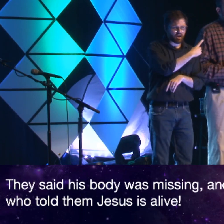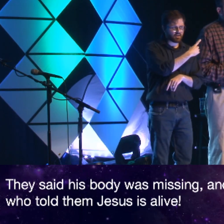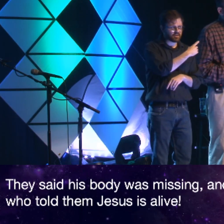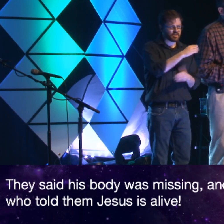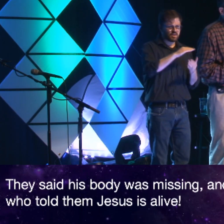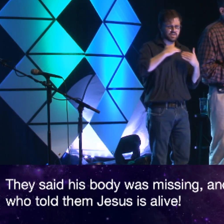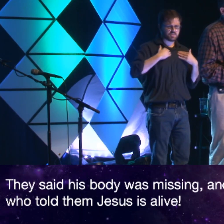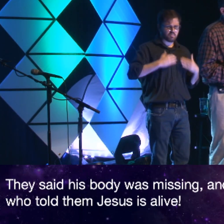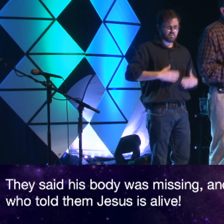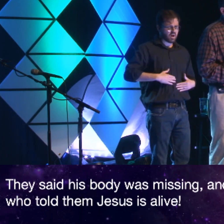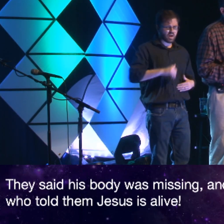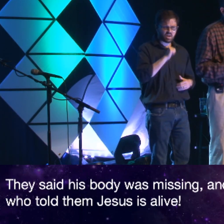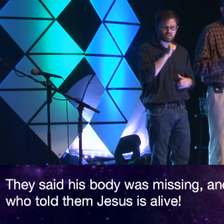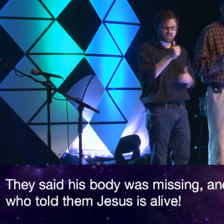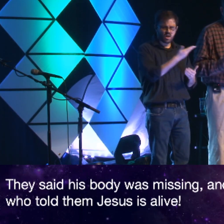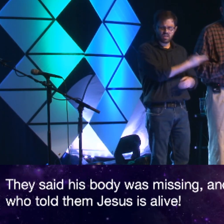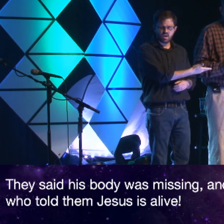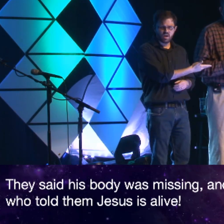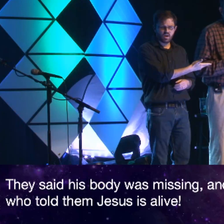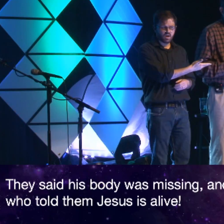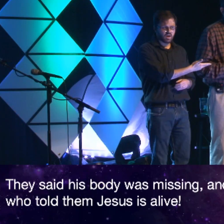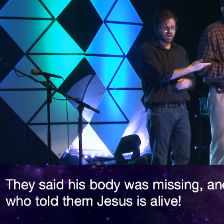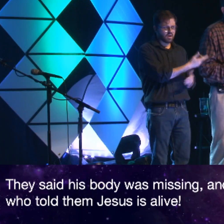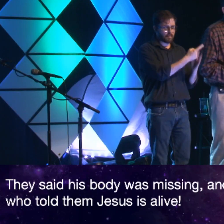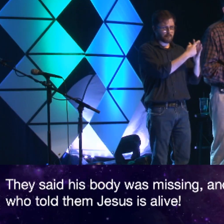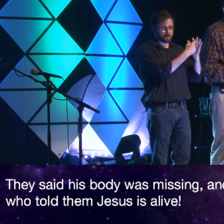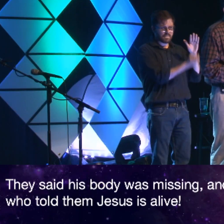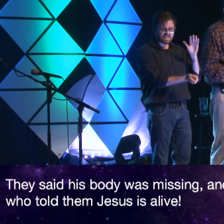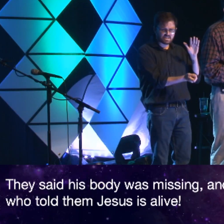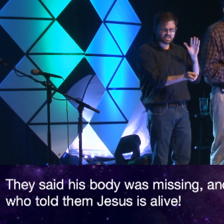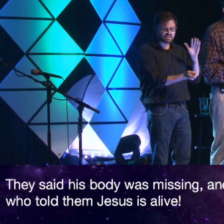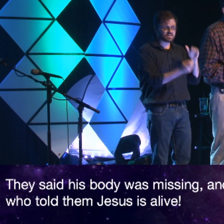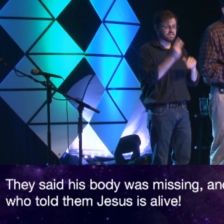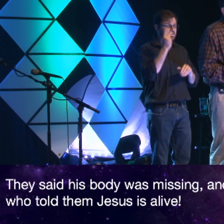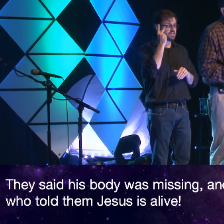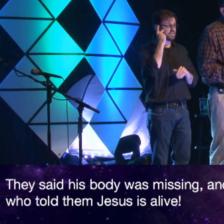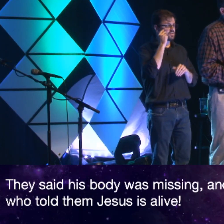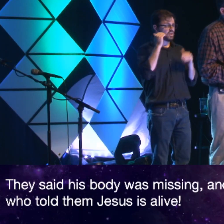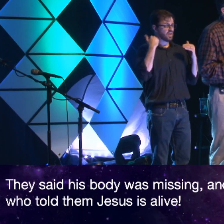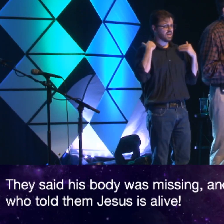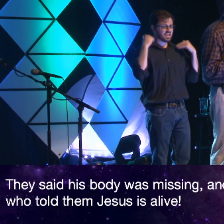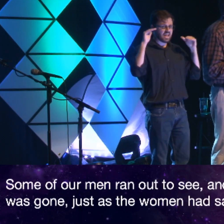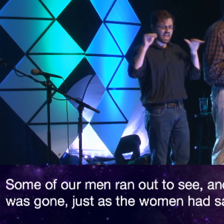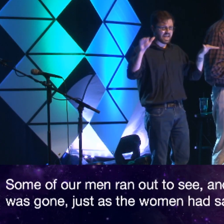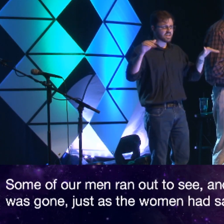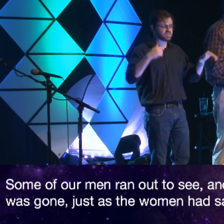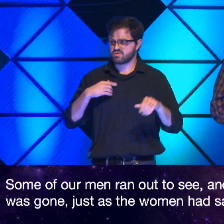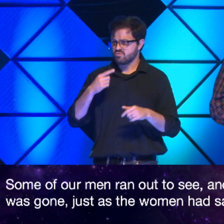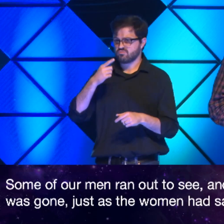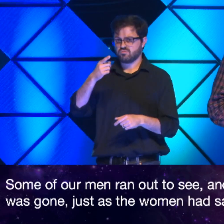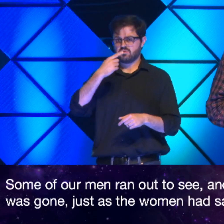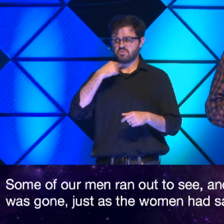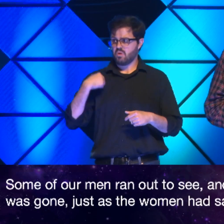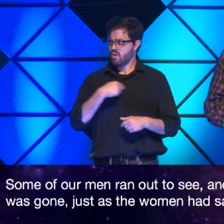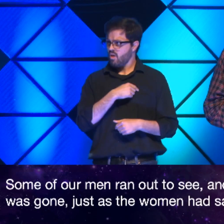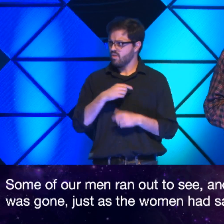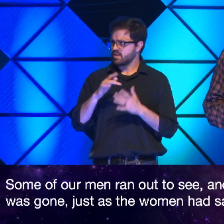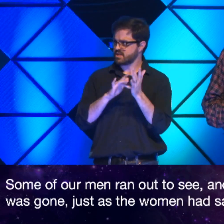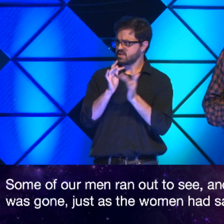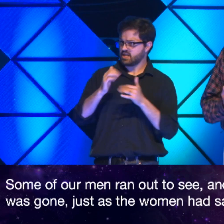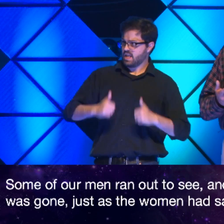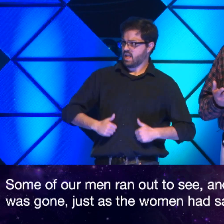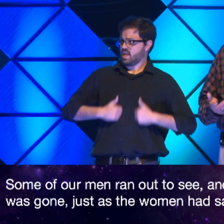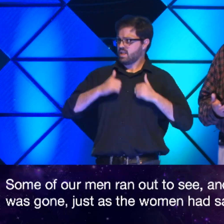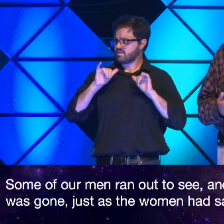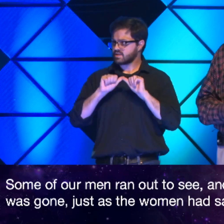was missing, and they had seen angels who told them Jesus is alive. Some of our men ran out to